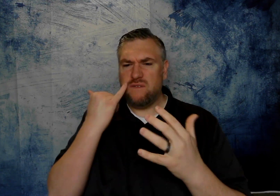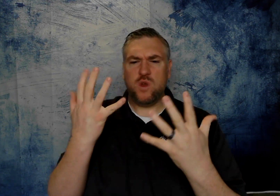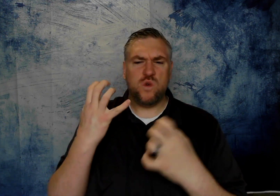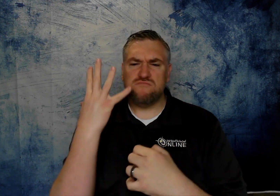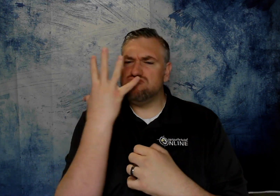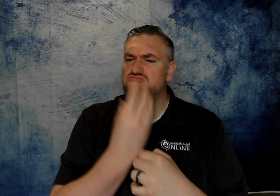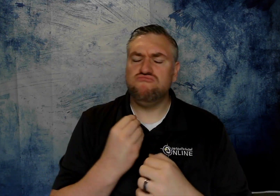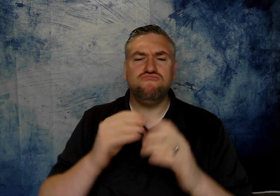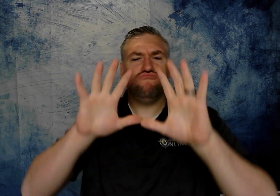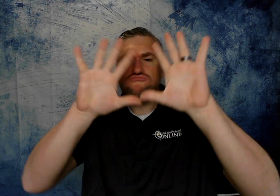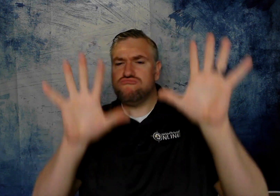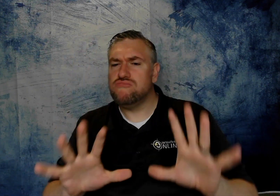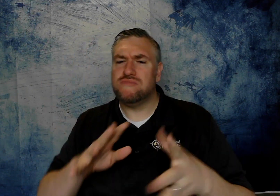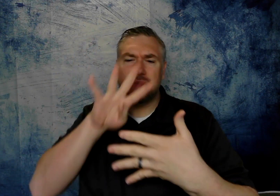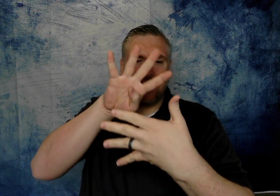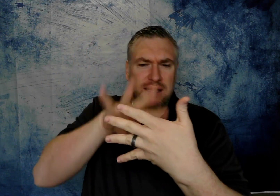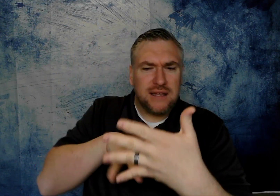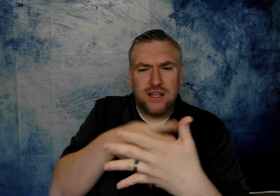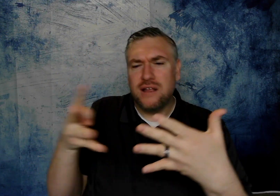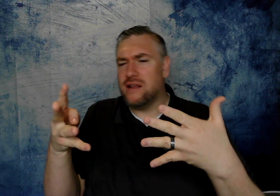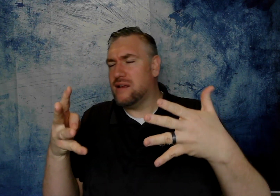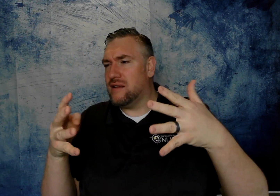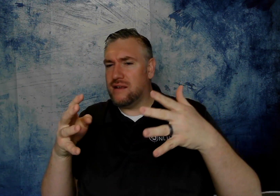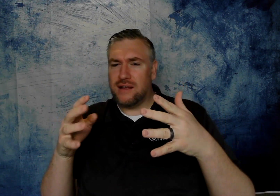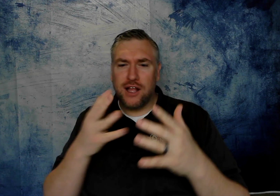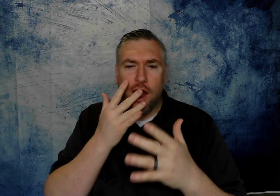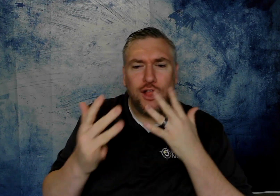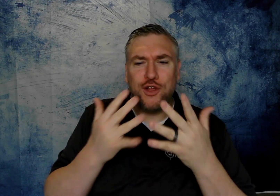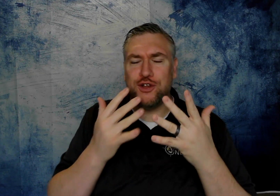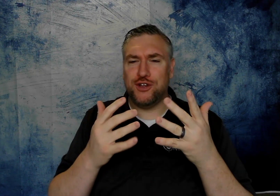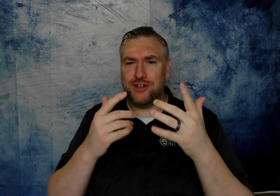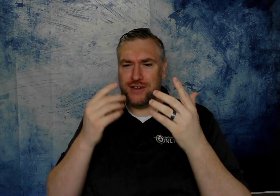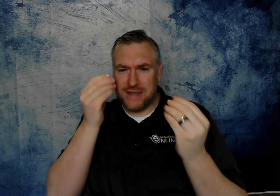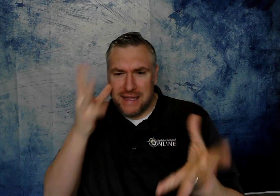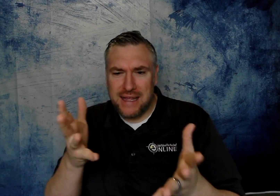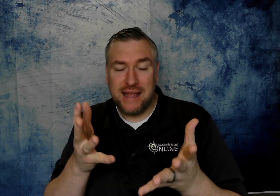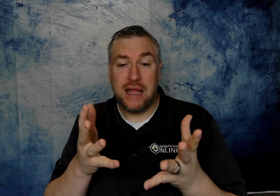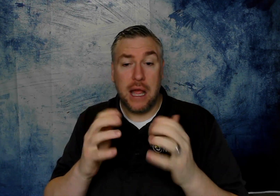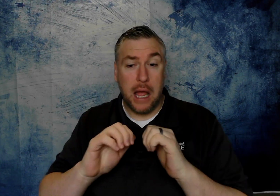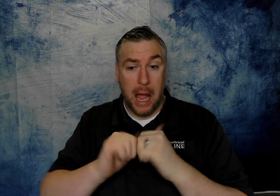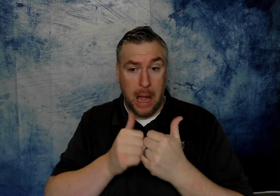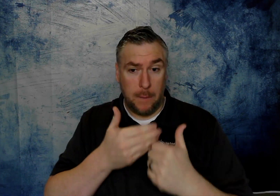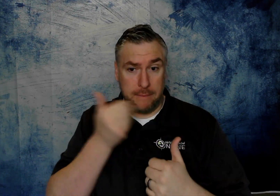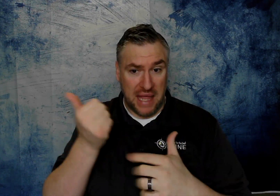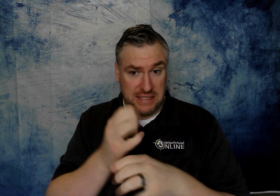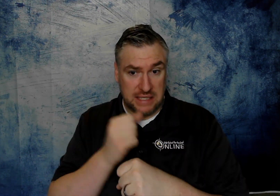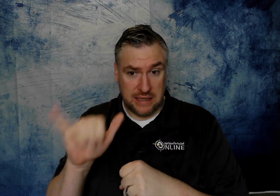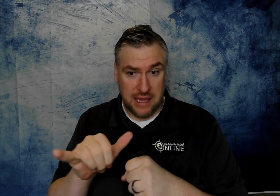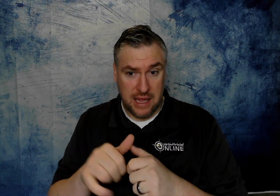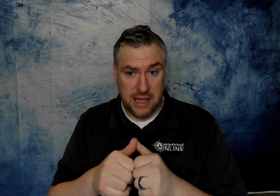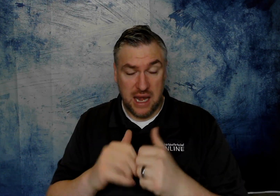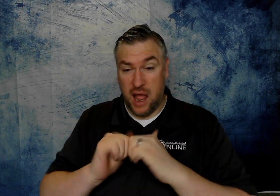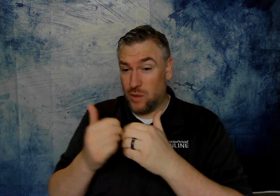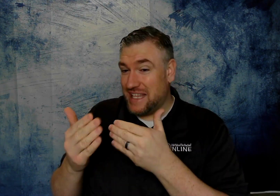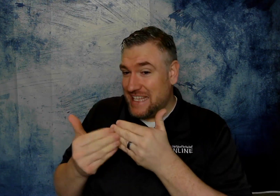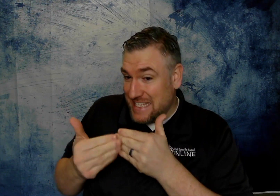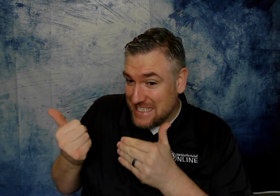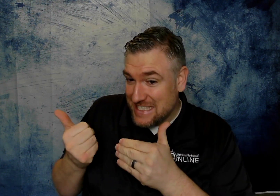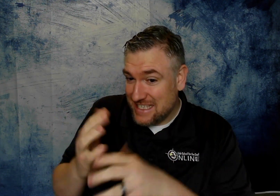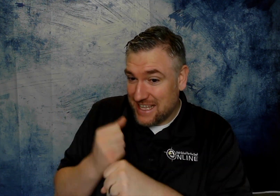things. So if you want a beautiful page with charts and colors and information, how do you best do that? What's